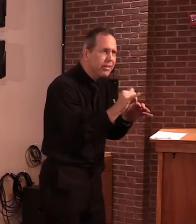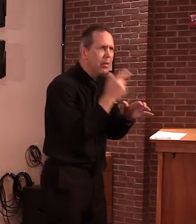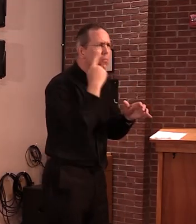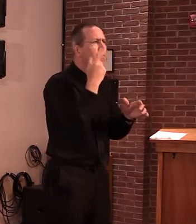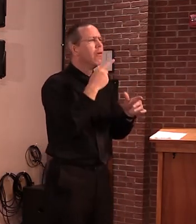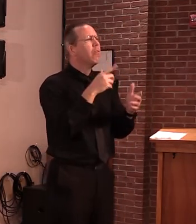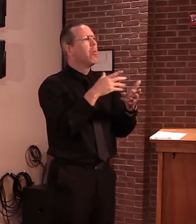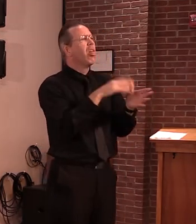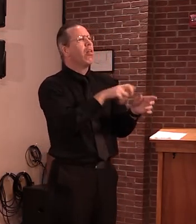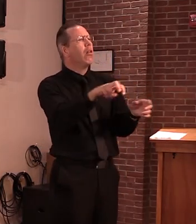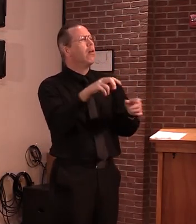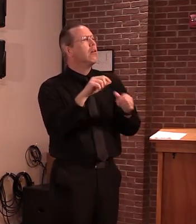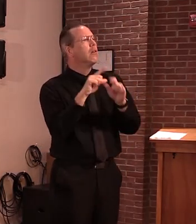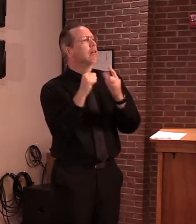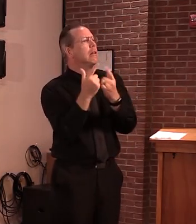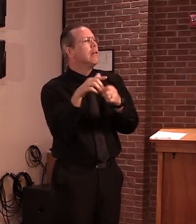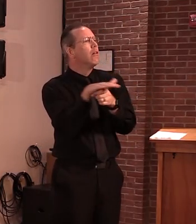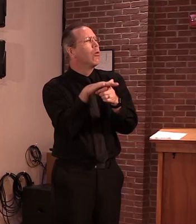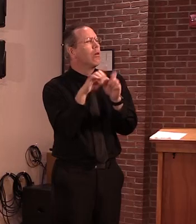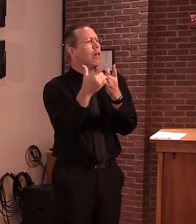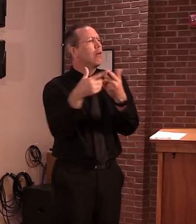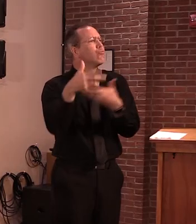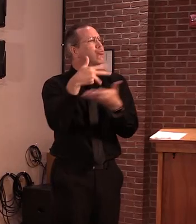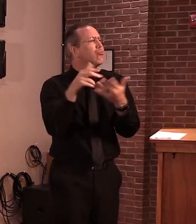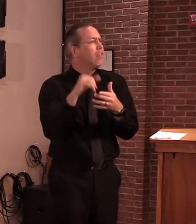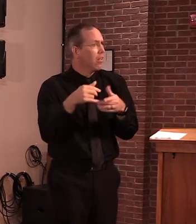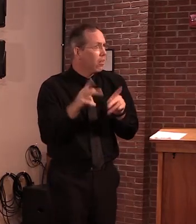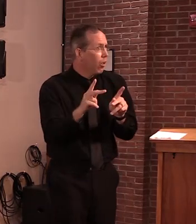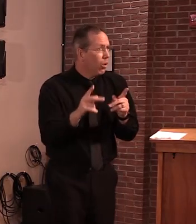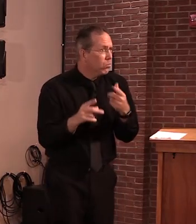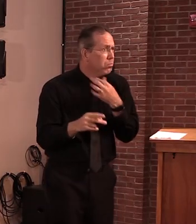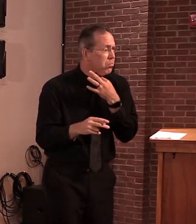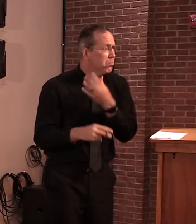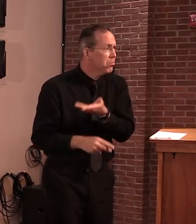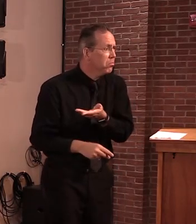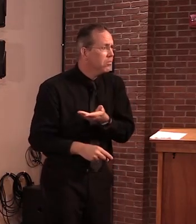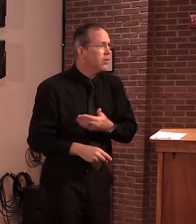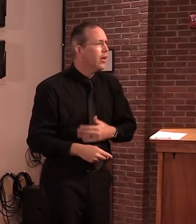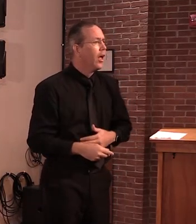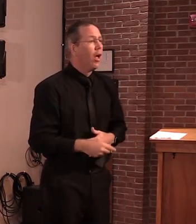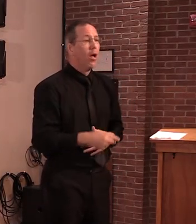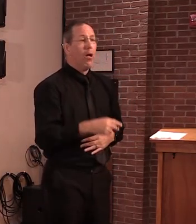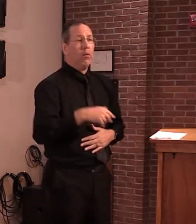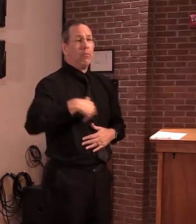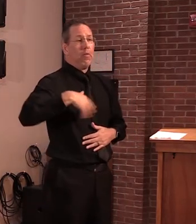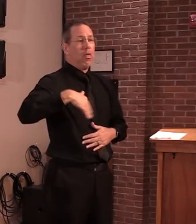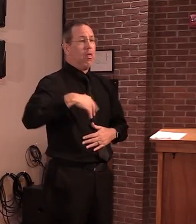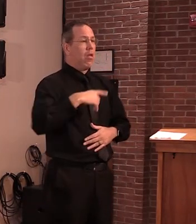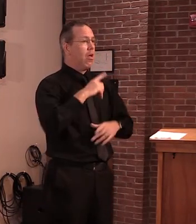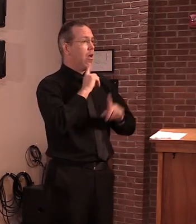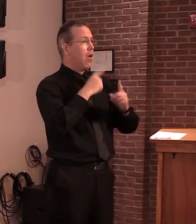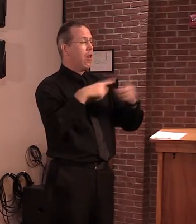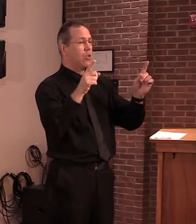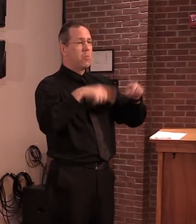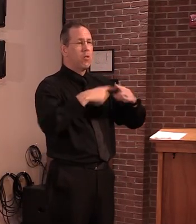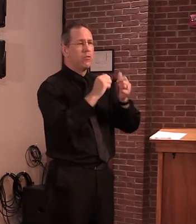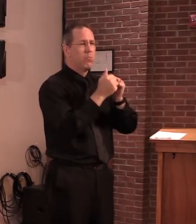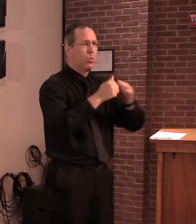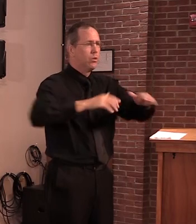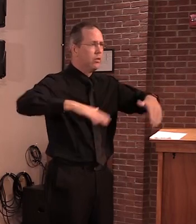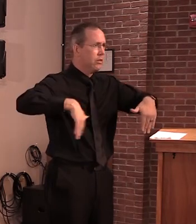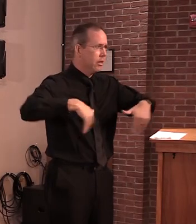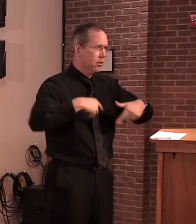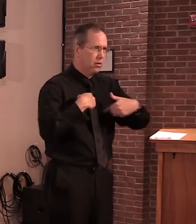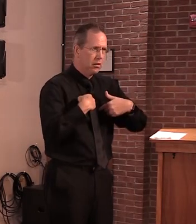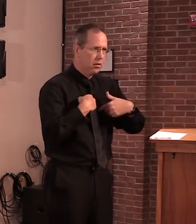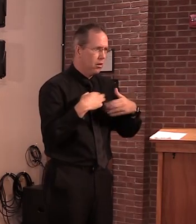had considerable experience organizing the work around recreational sports. And the common theme is the involvement of the health department, so